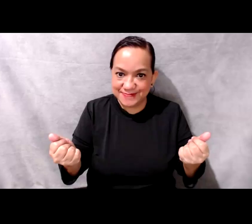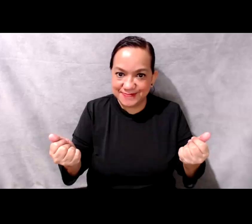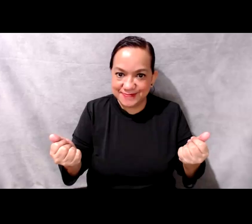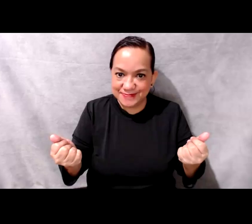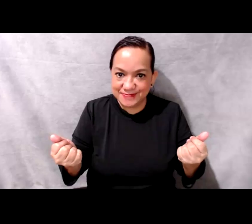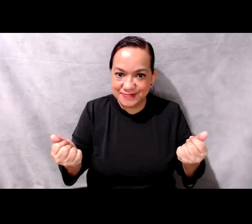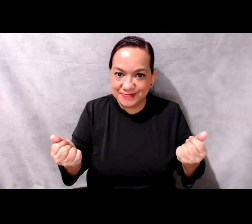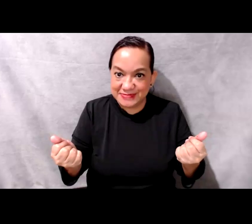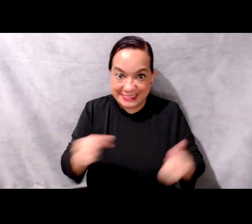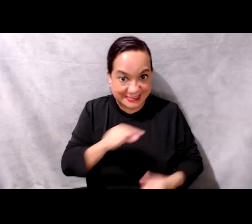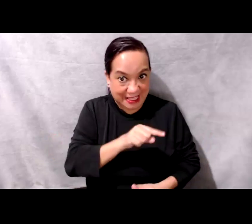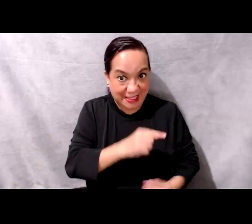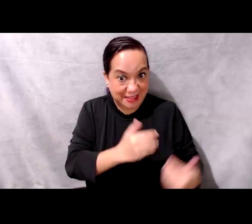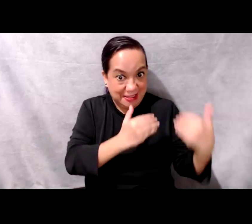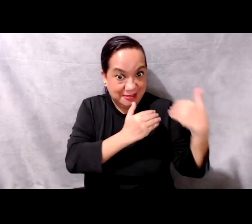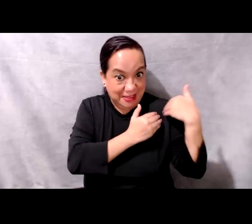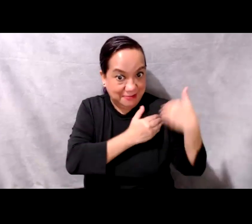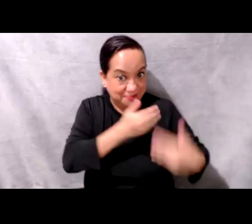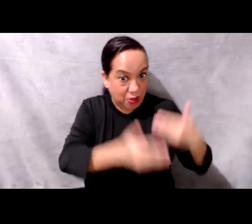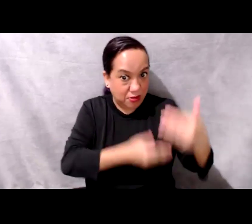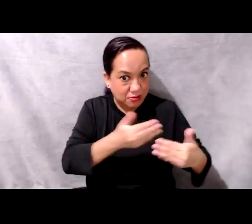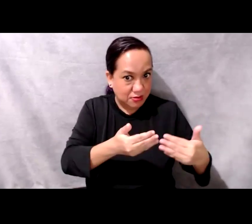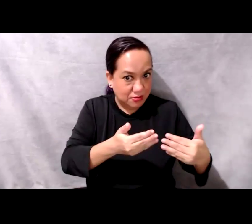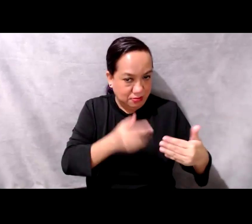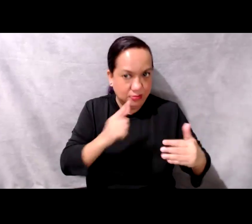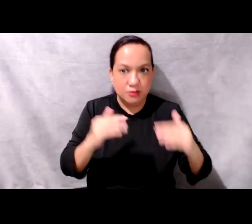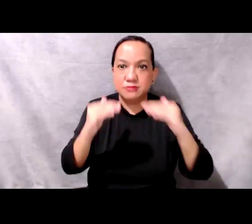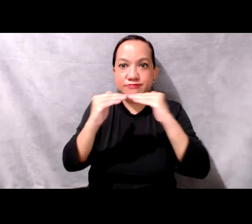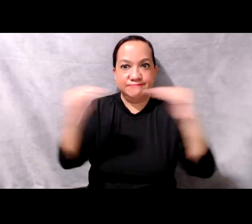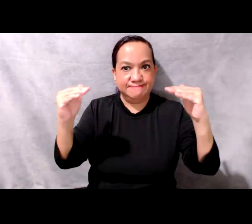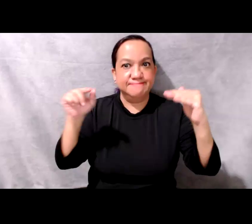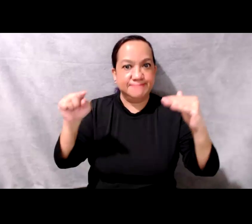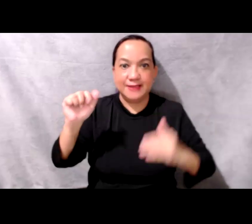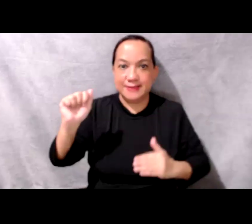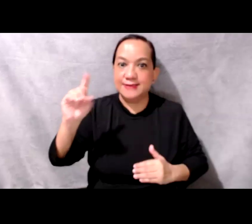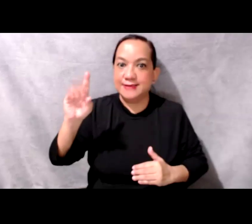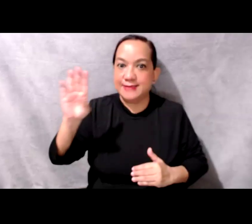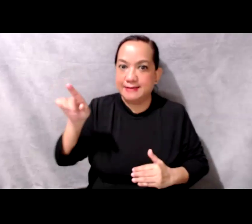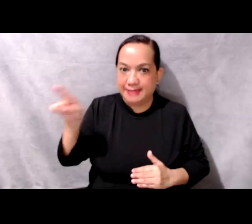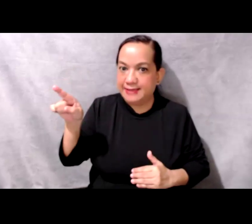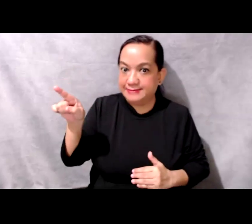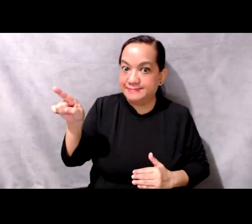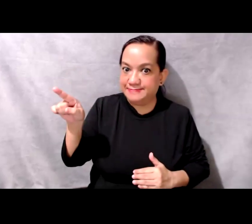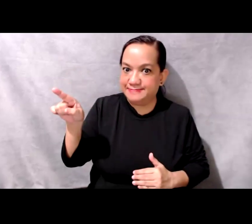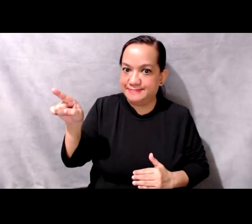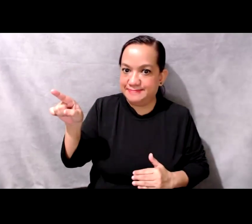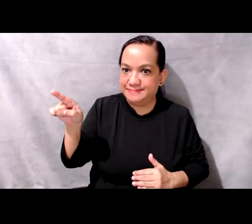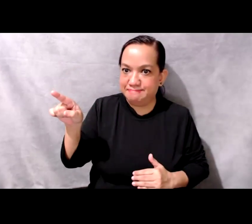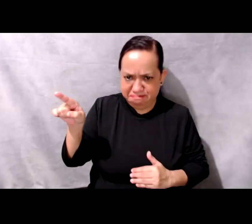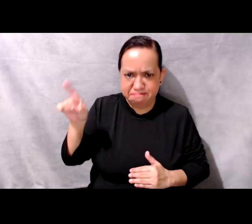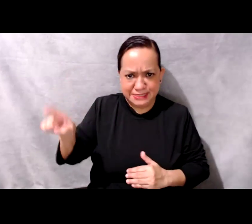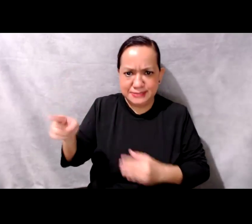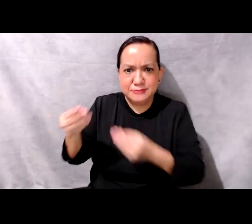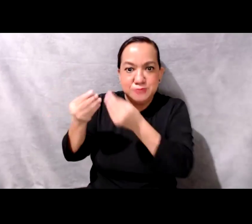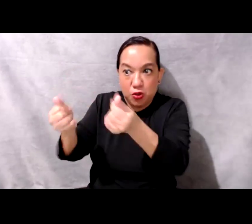mechanisms at the bank level, improvements will not necessarily go into the communities unless you